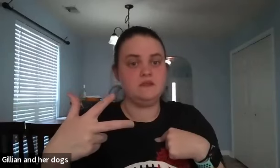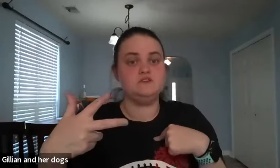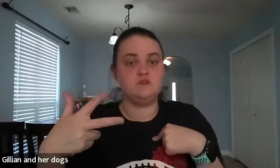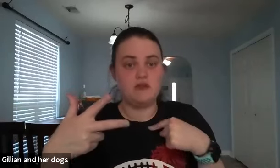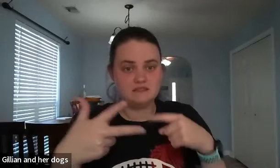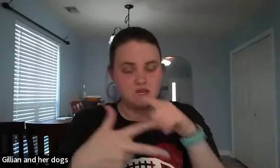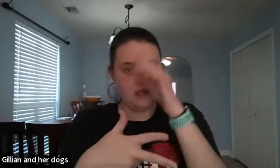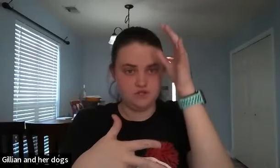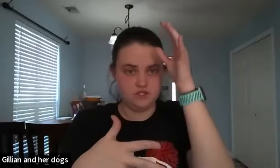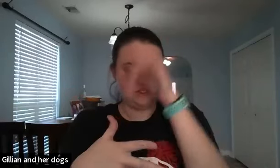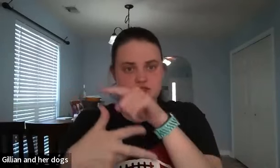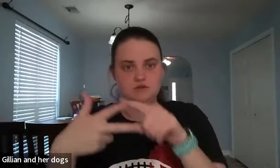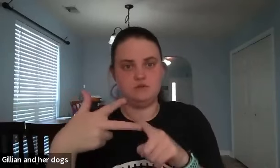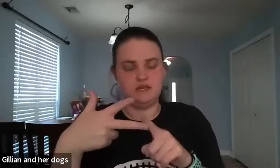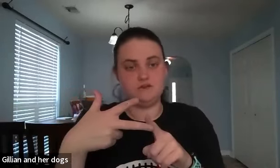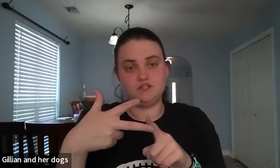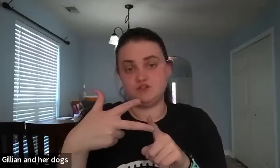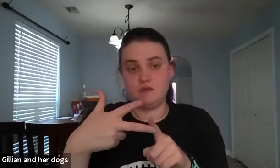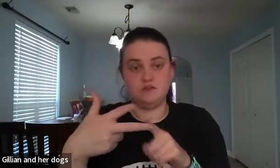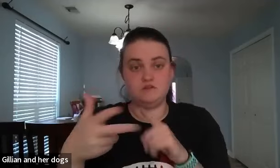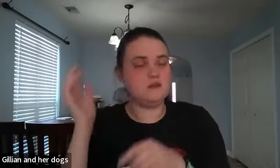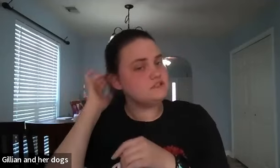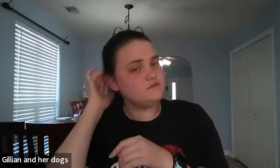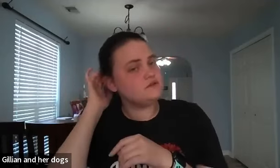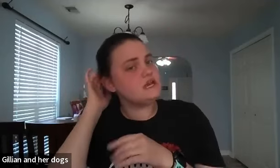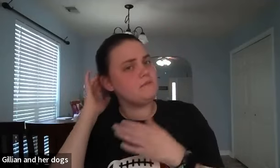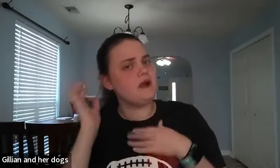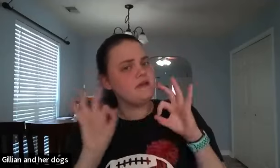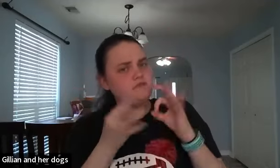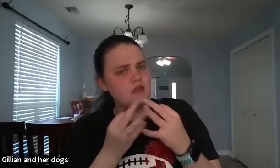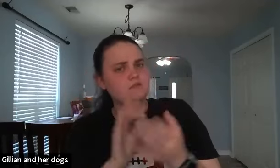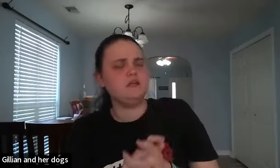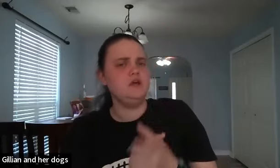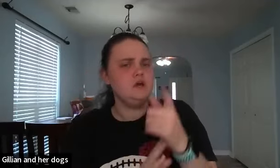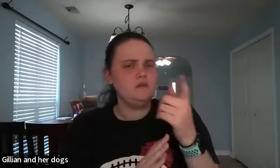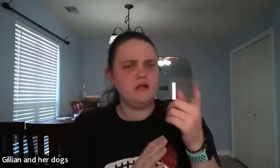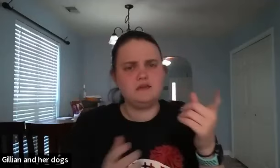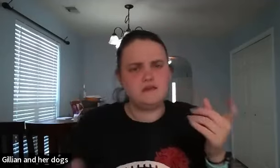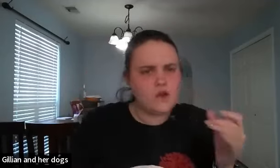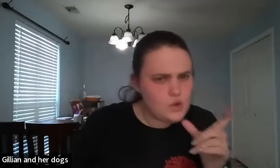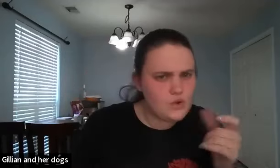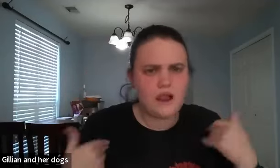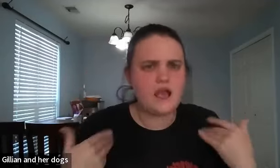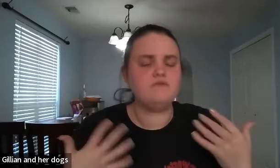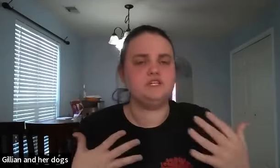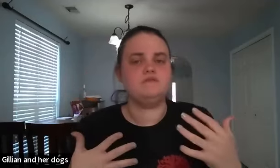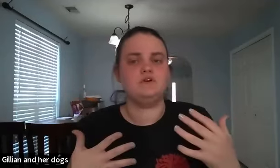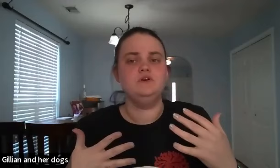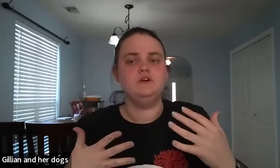So that's kind of how you would do, like, if you're describing your family. So if you're saying my family, like who or have, whichever, you